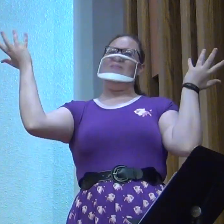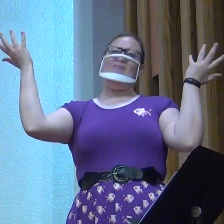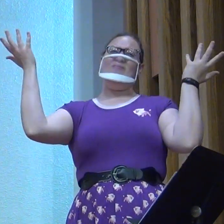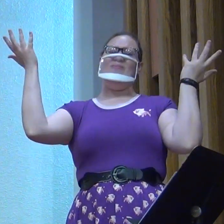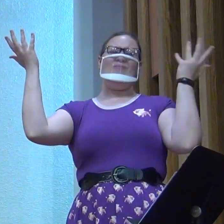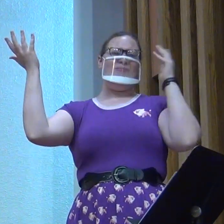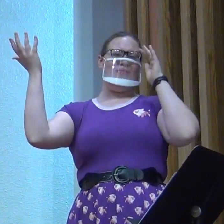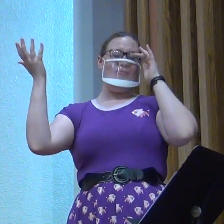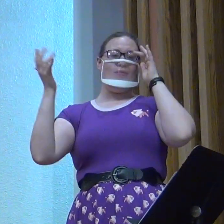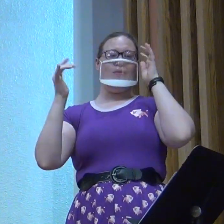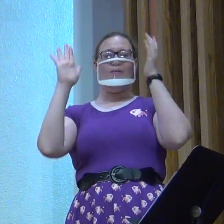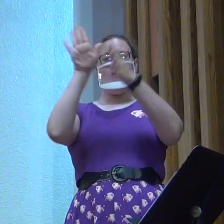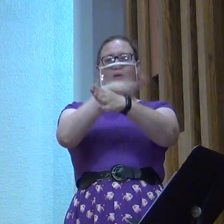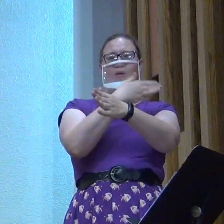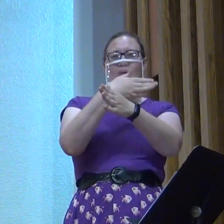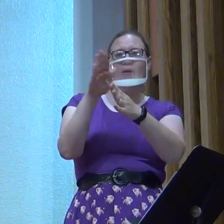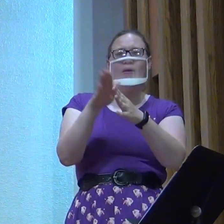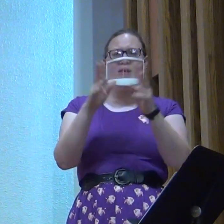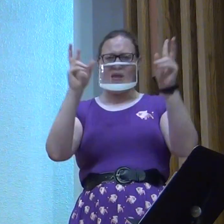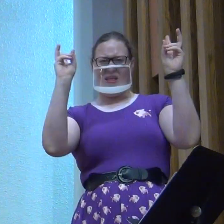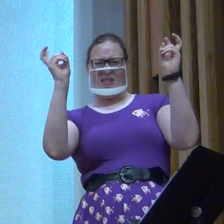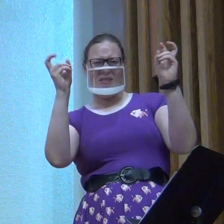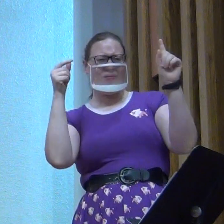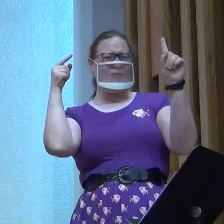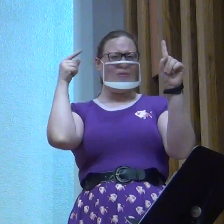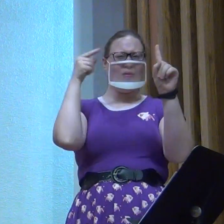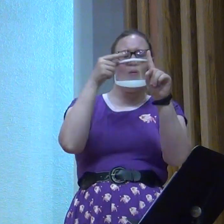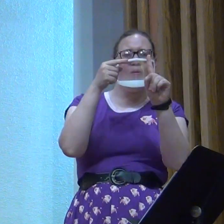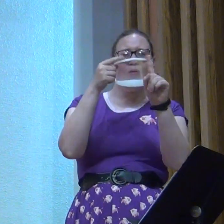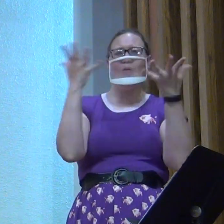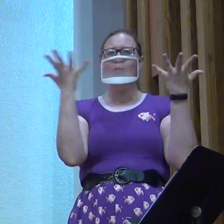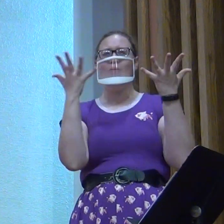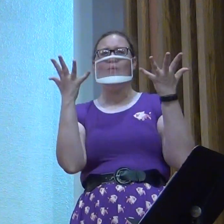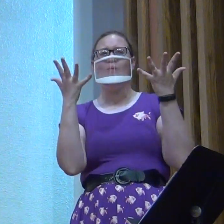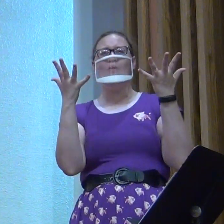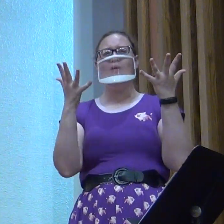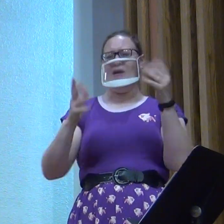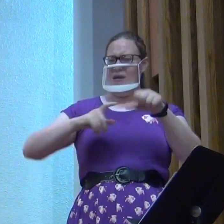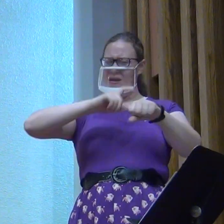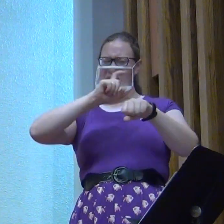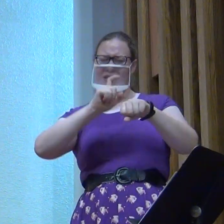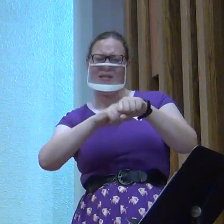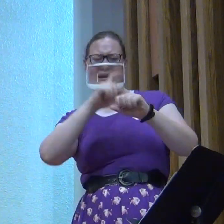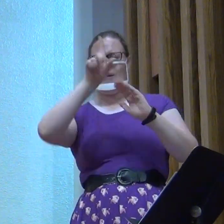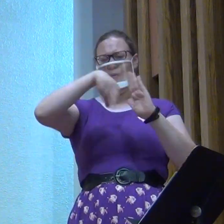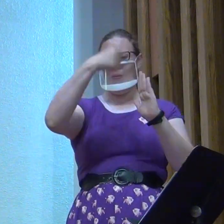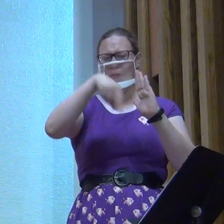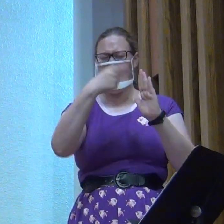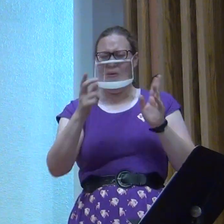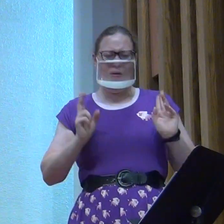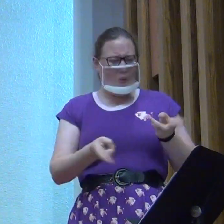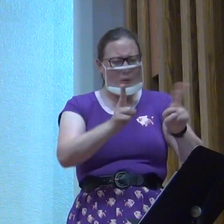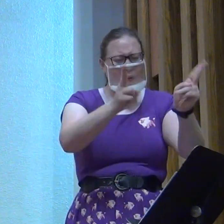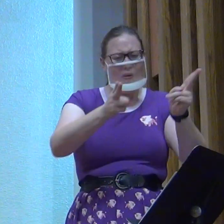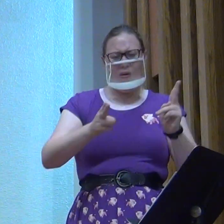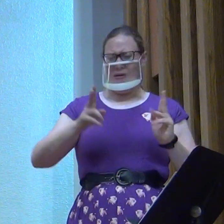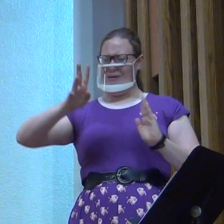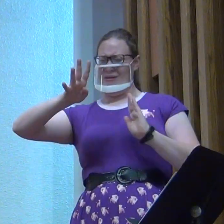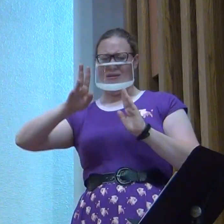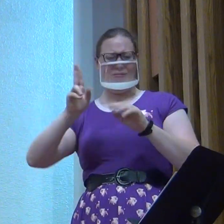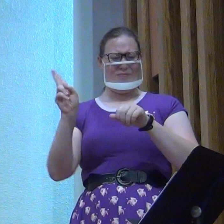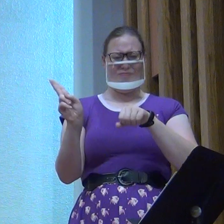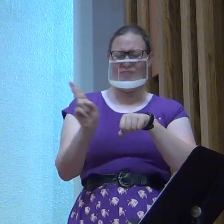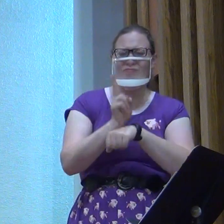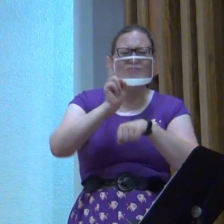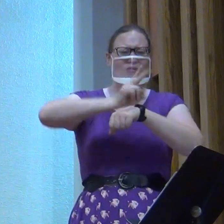And the theme of this song is that rush of activity, the preciousness of